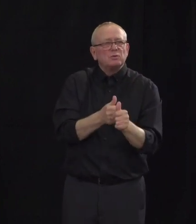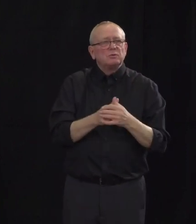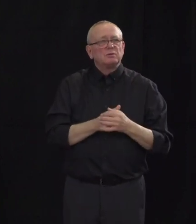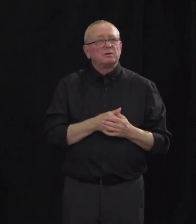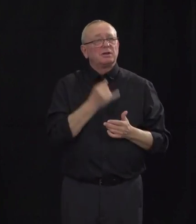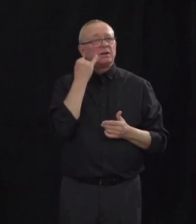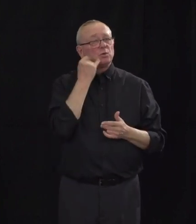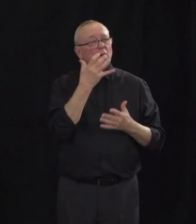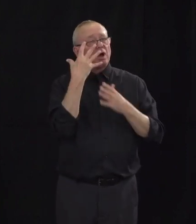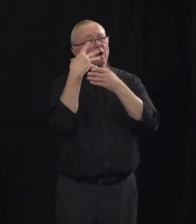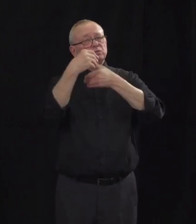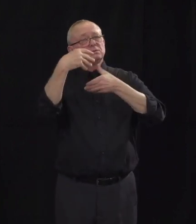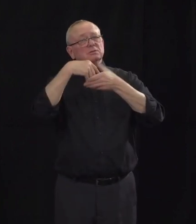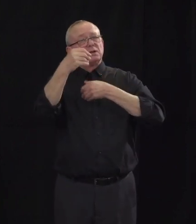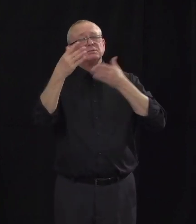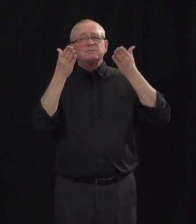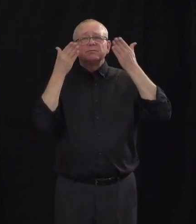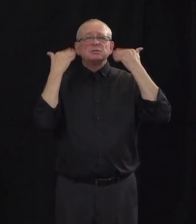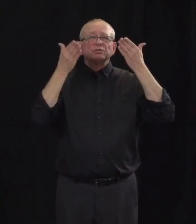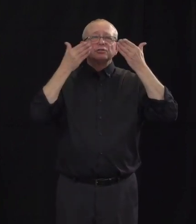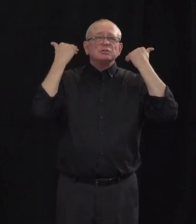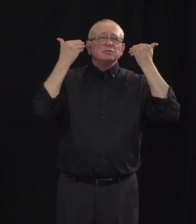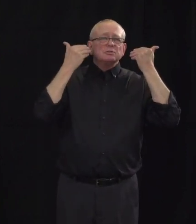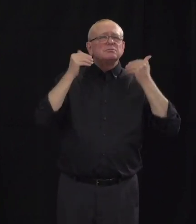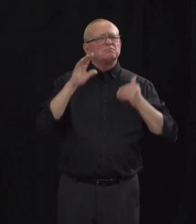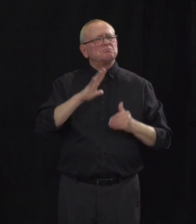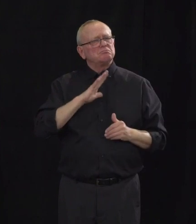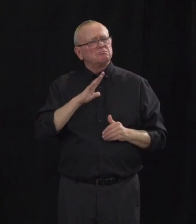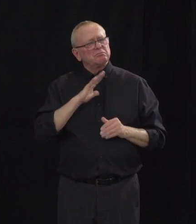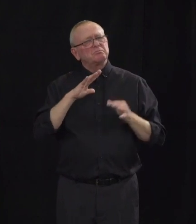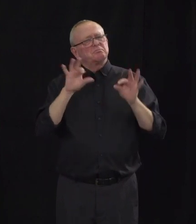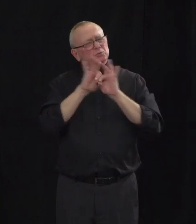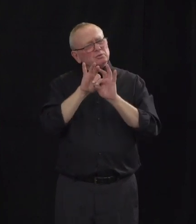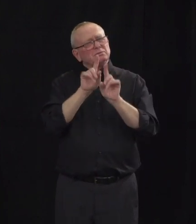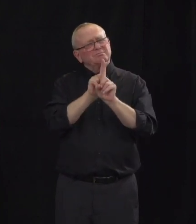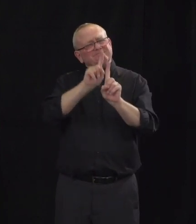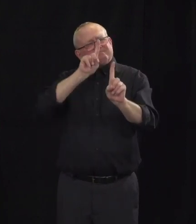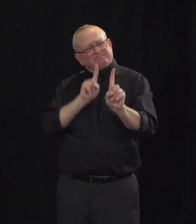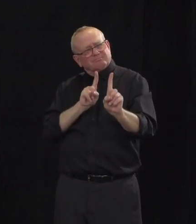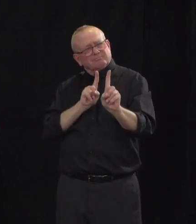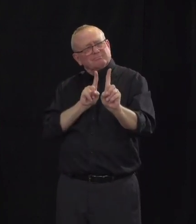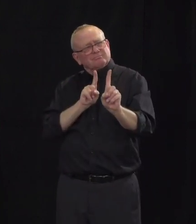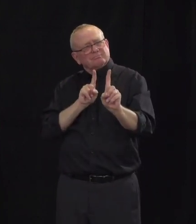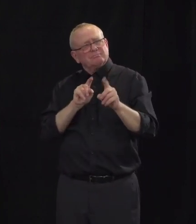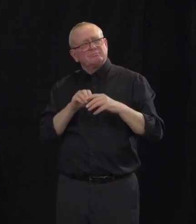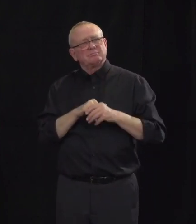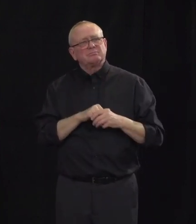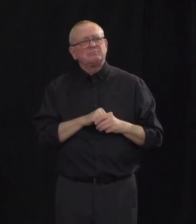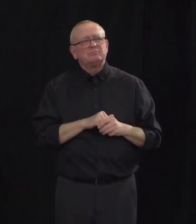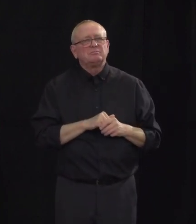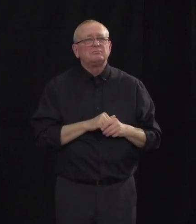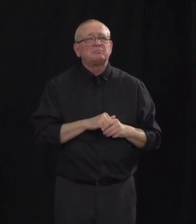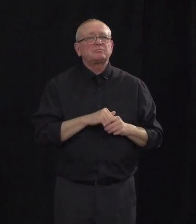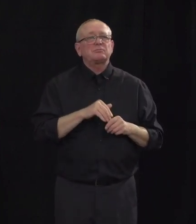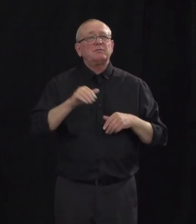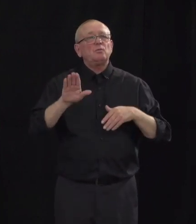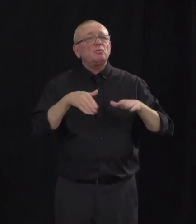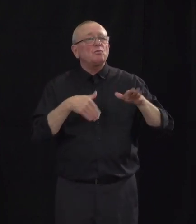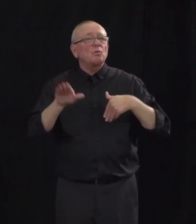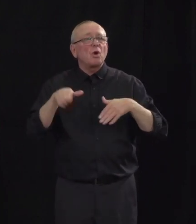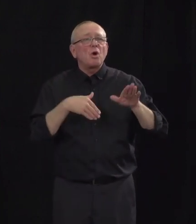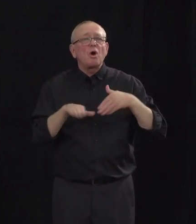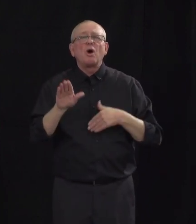from anyone else and keep away from crowded trails and parks. I want to stress that those who fall ill with